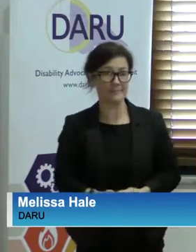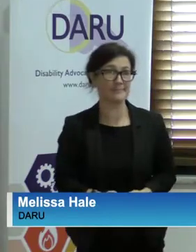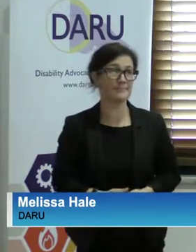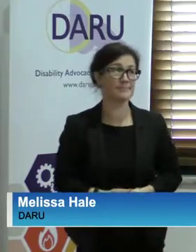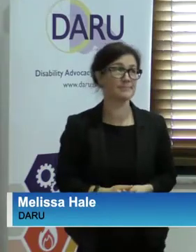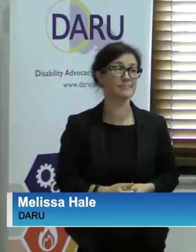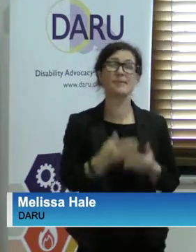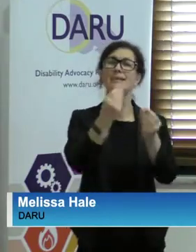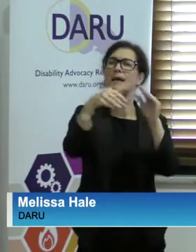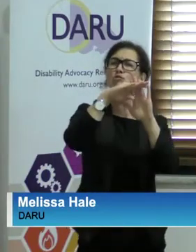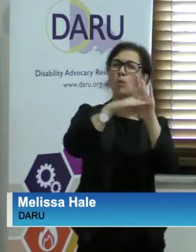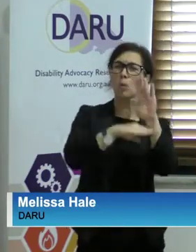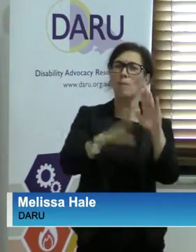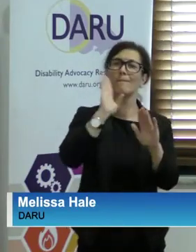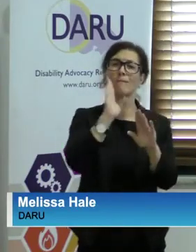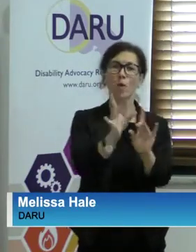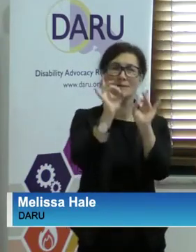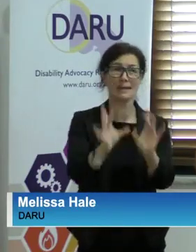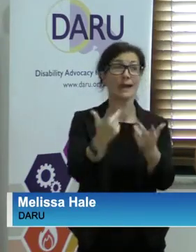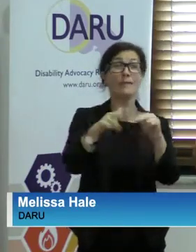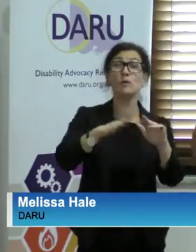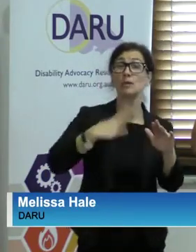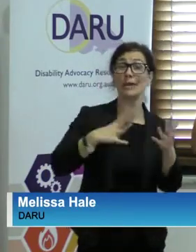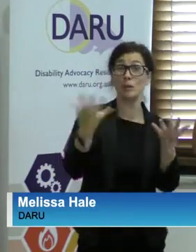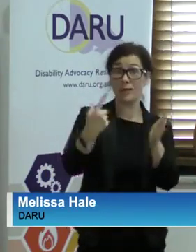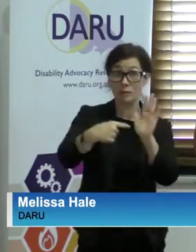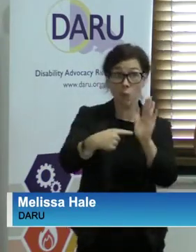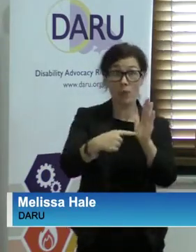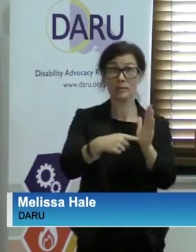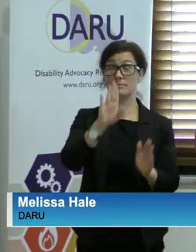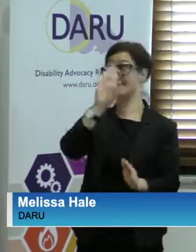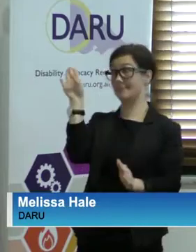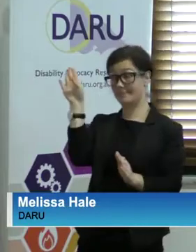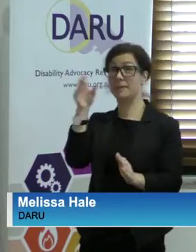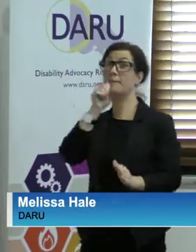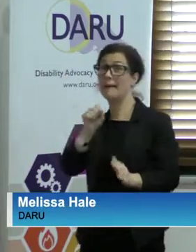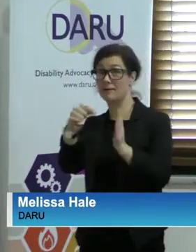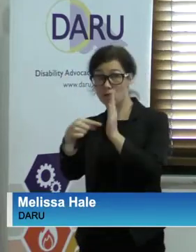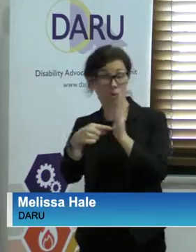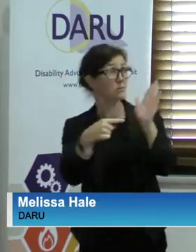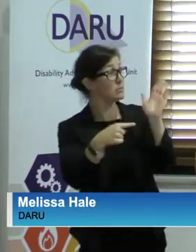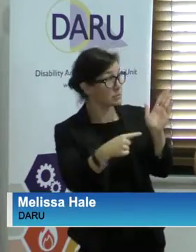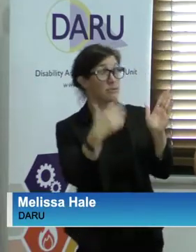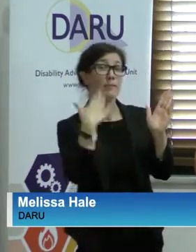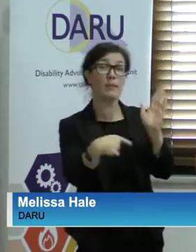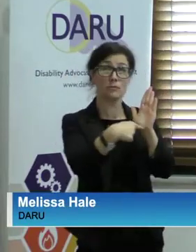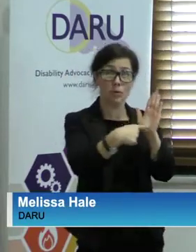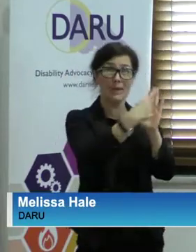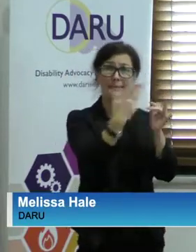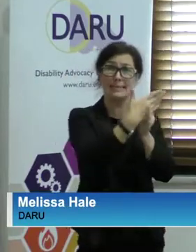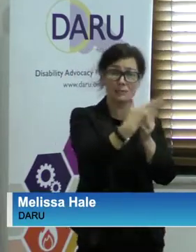Some general housekeeping before we start. If you need the toilets, are on both sides of me, and there's another accessible toilet